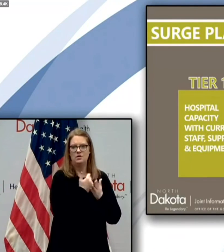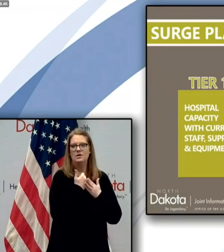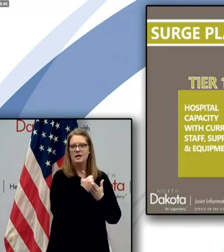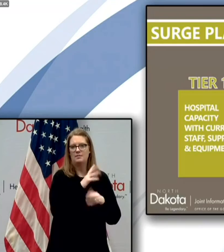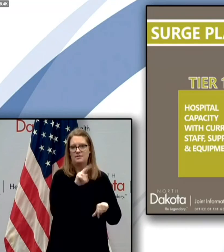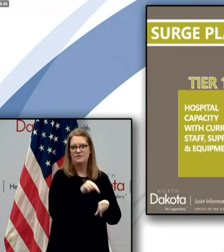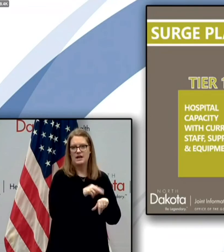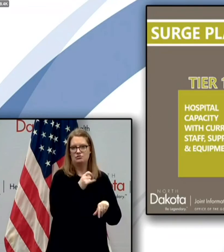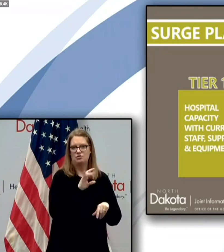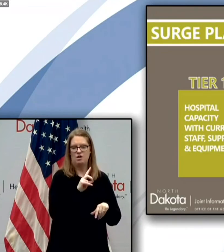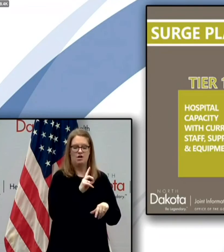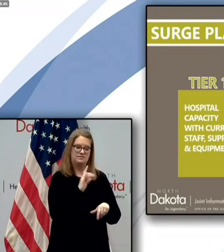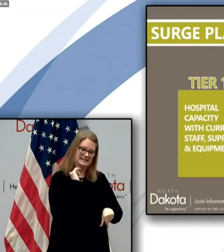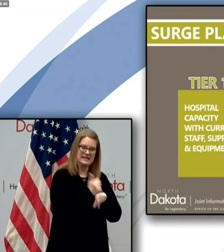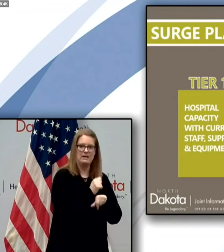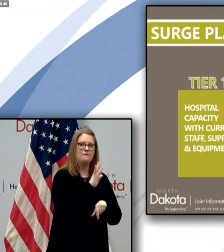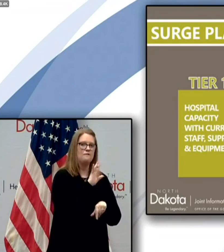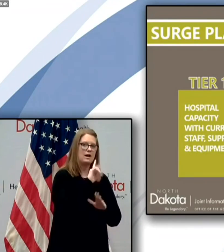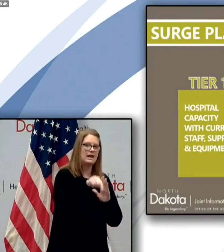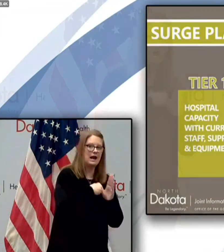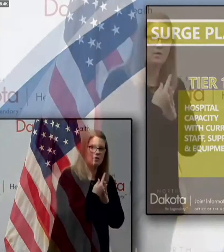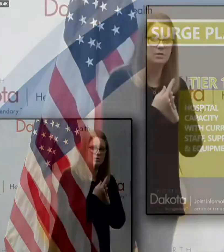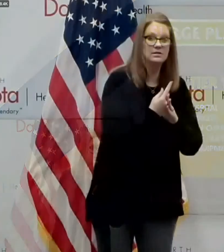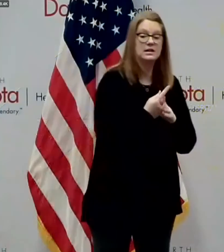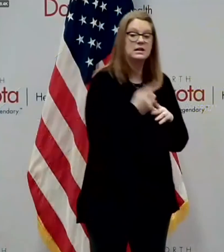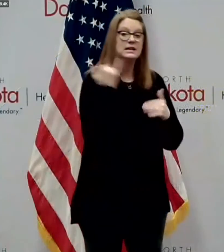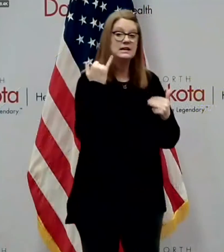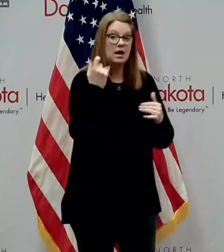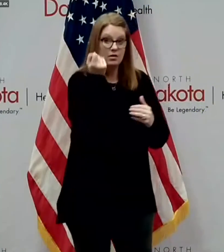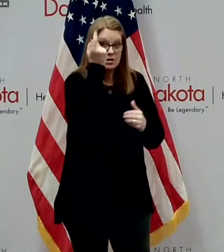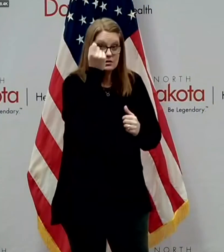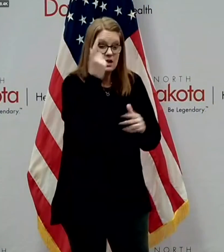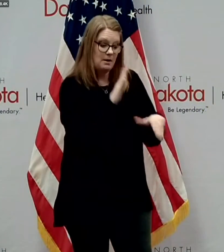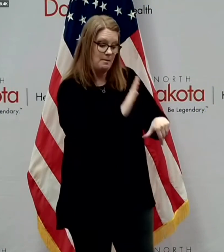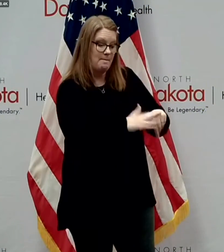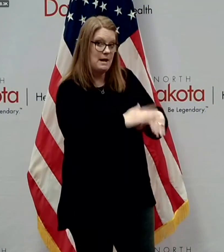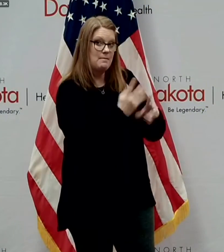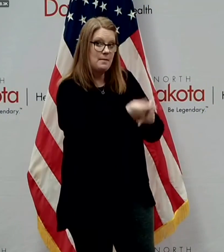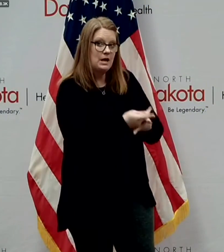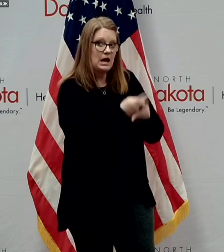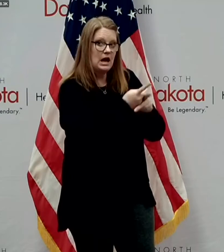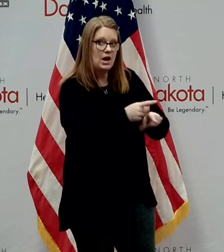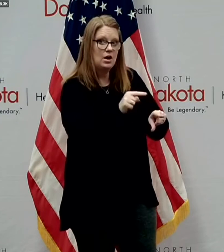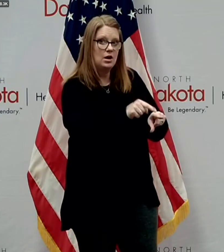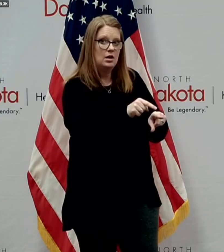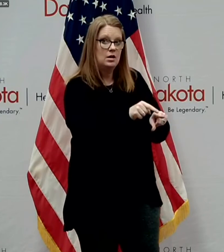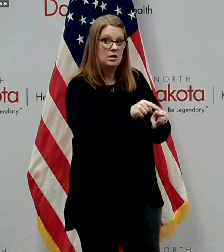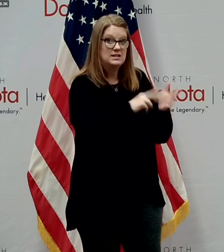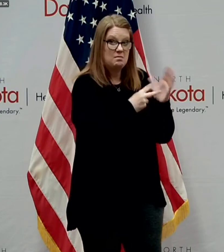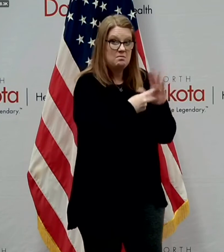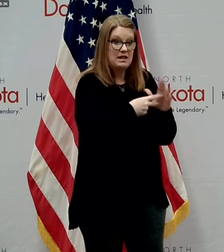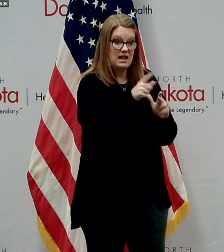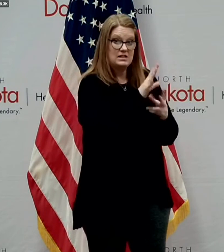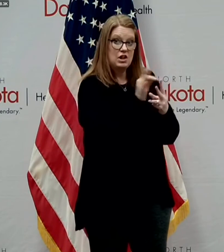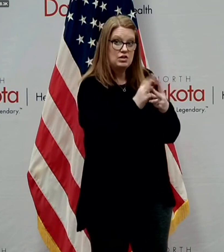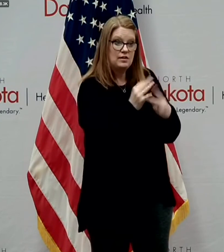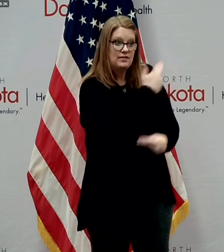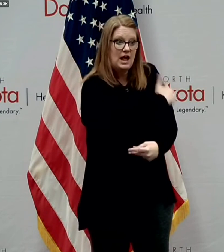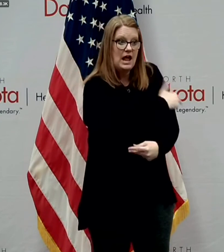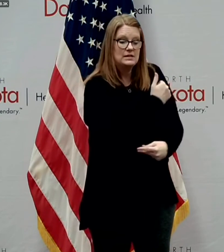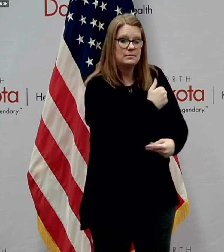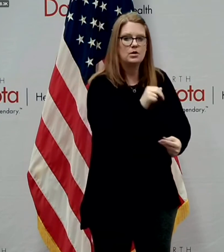Guard. So to be clear, a minimum care facility is not an alternative hospital. It